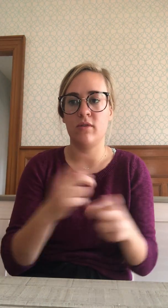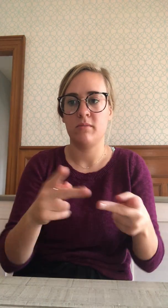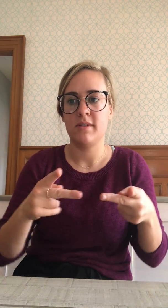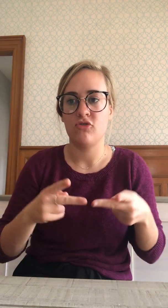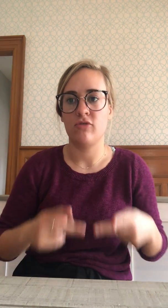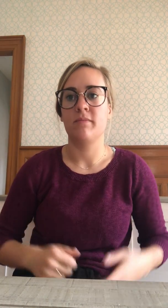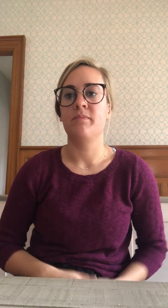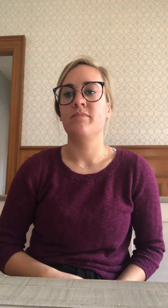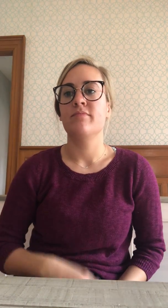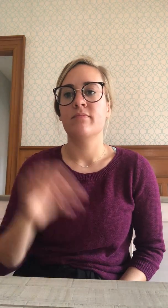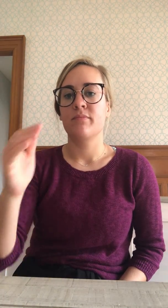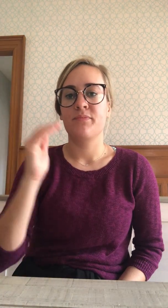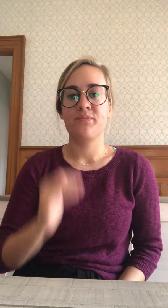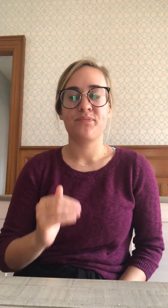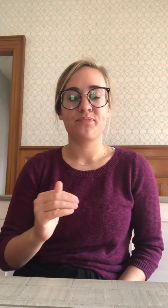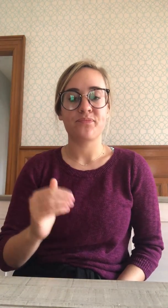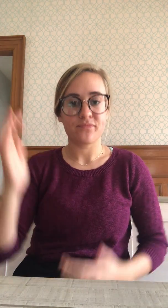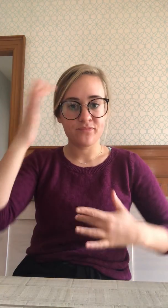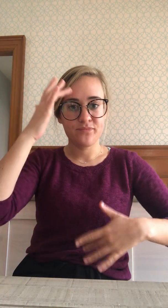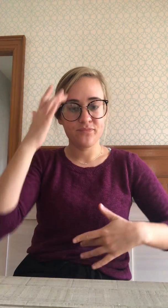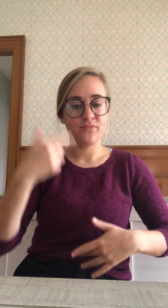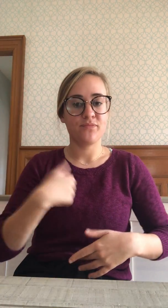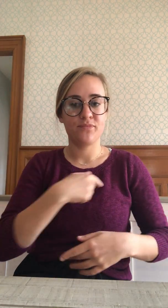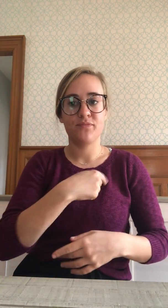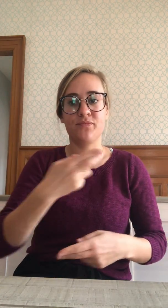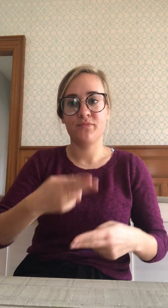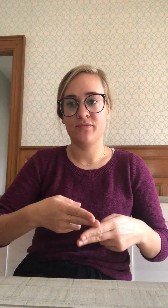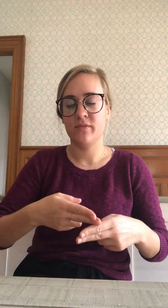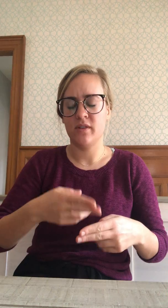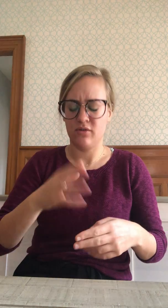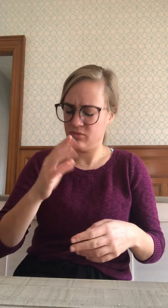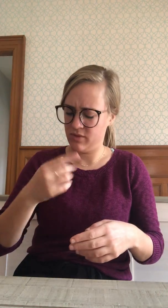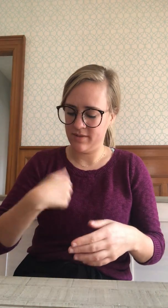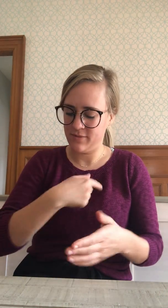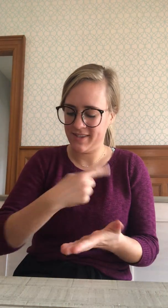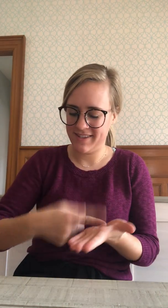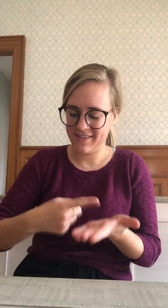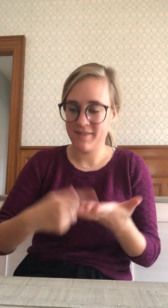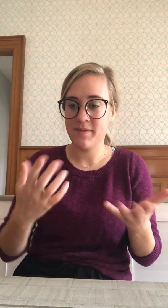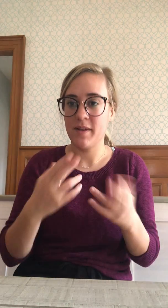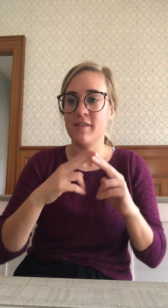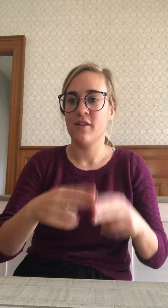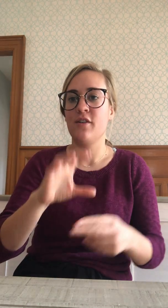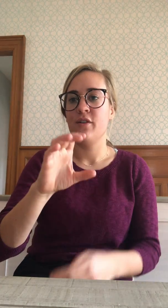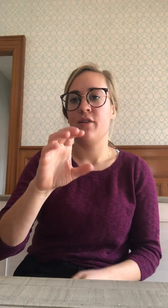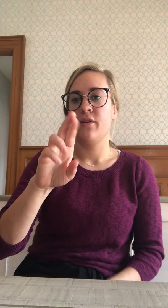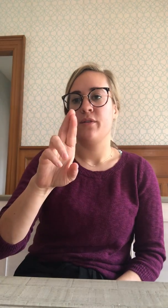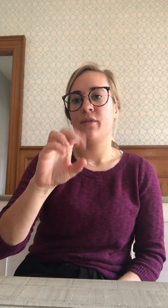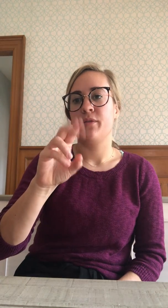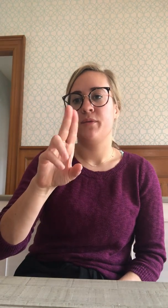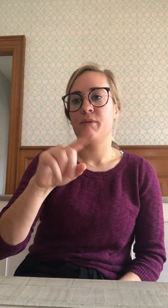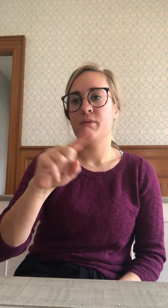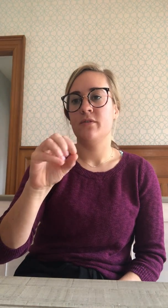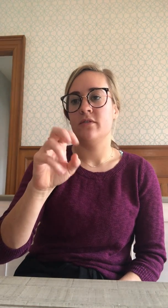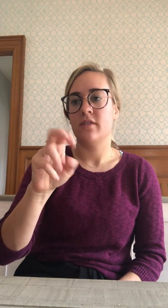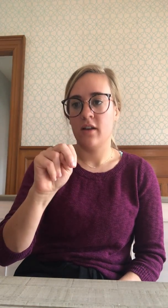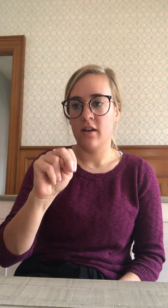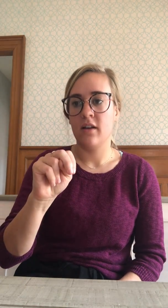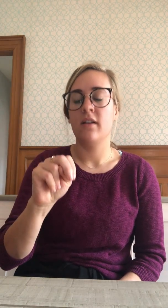The next condition we're going to talk about is Crouzon syndrome. This is inherited in an autosomal dominant pattern and is the most common